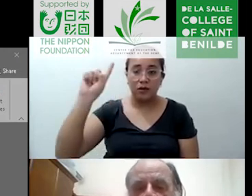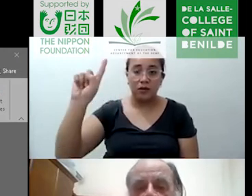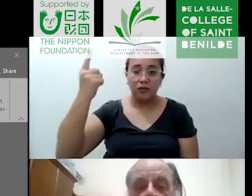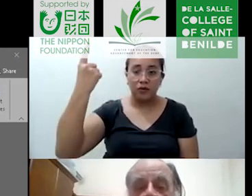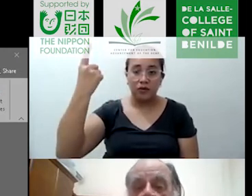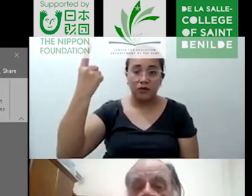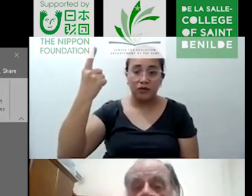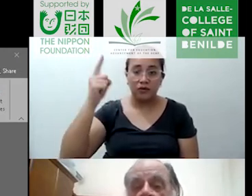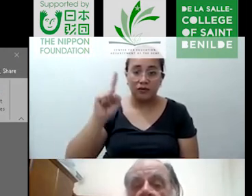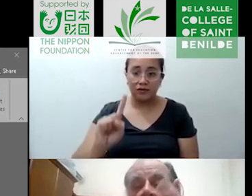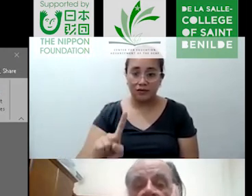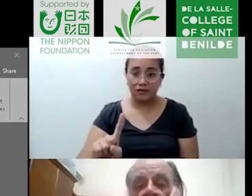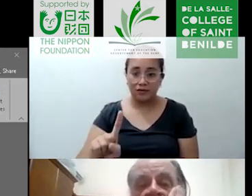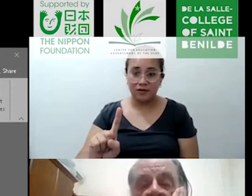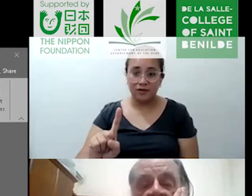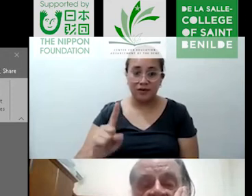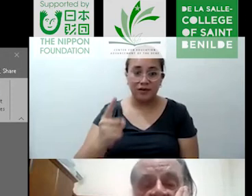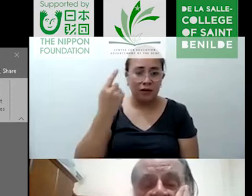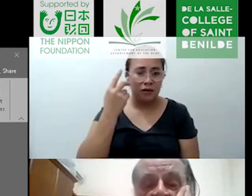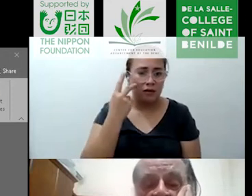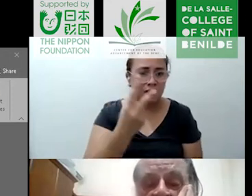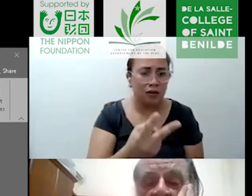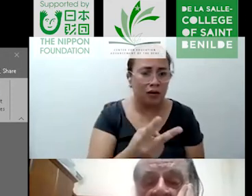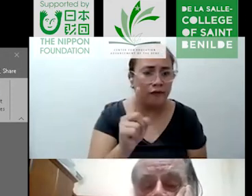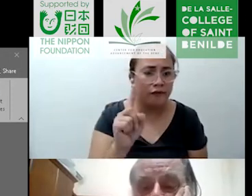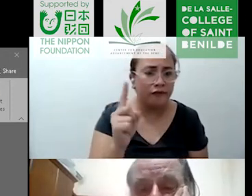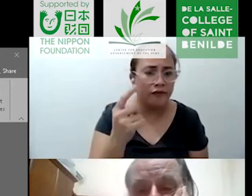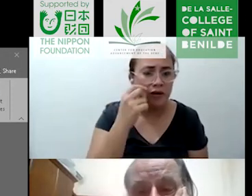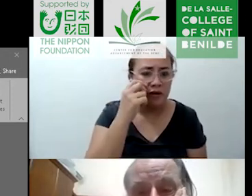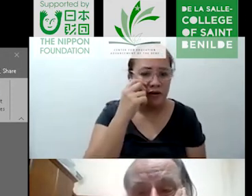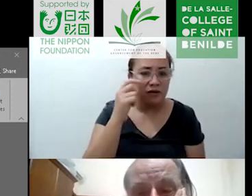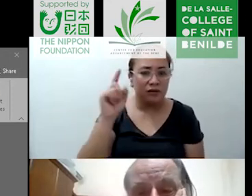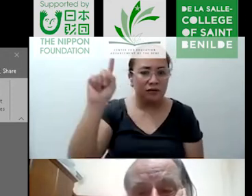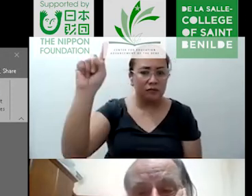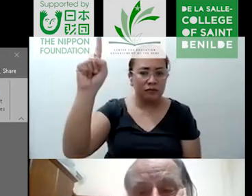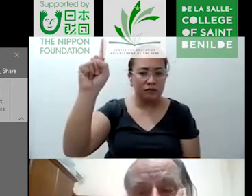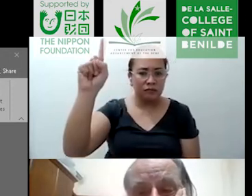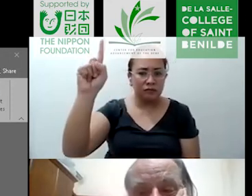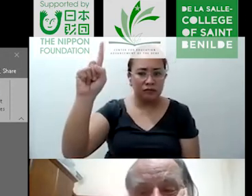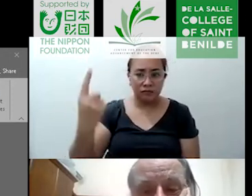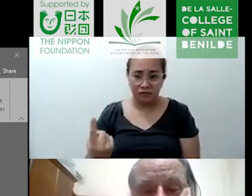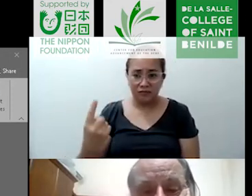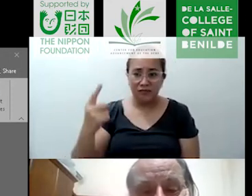Because first, on the chart, it looks like first starts in a higher position.